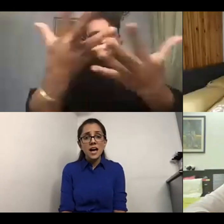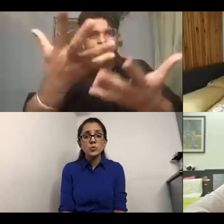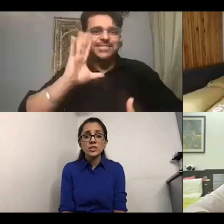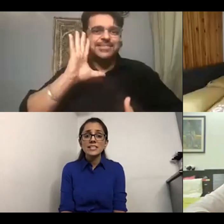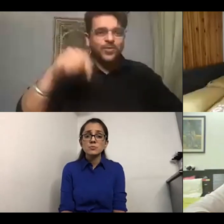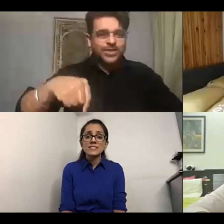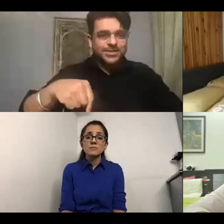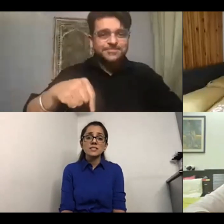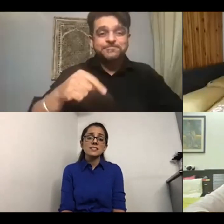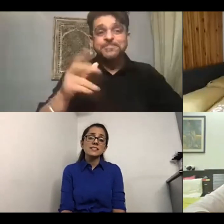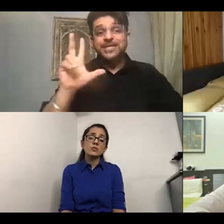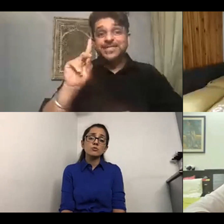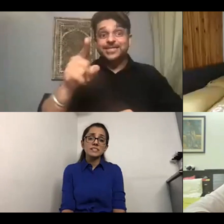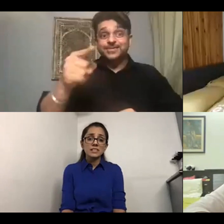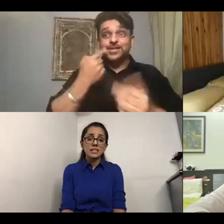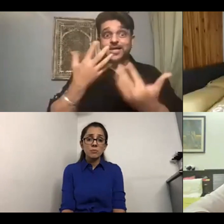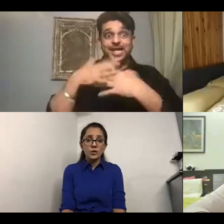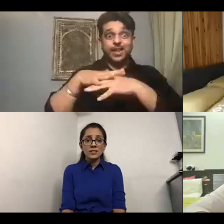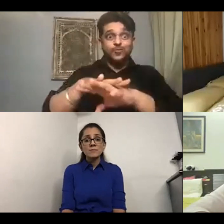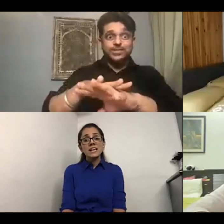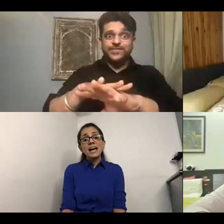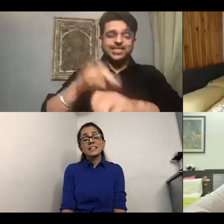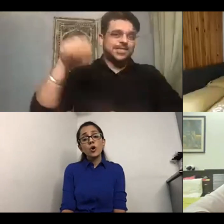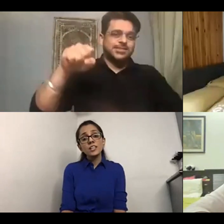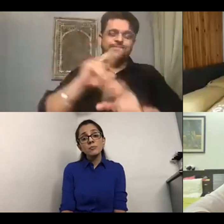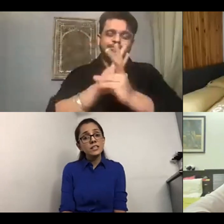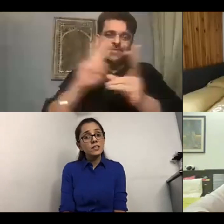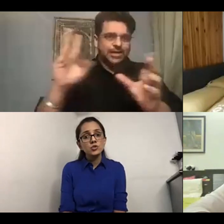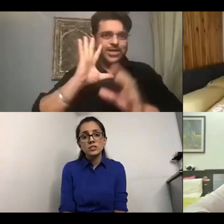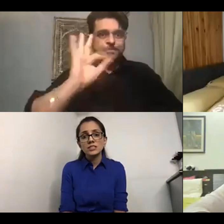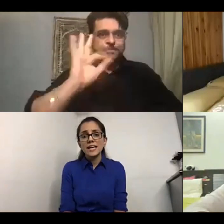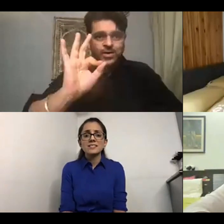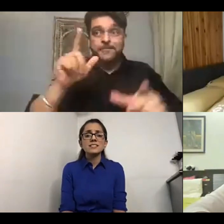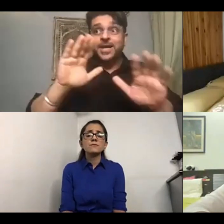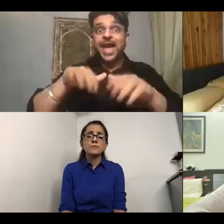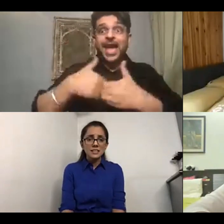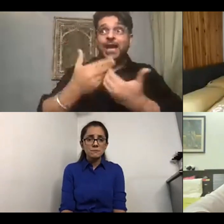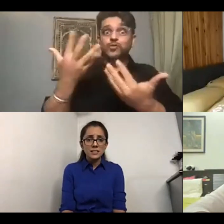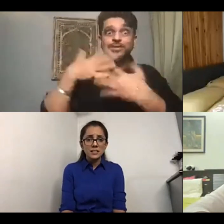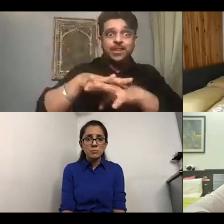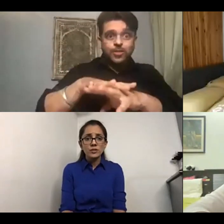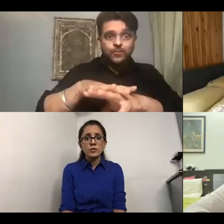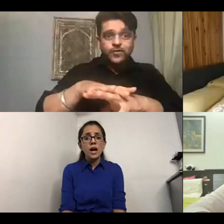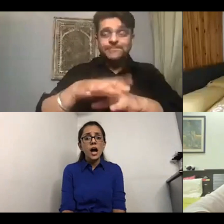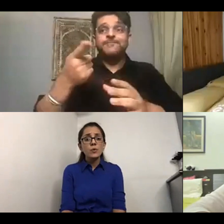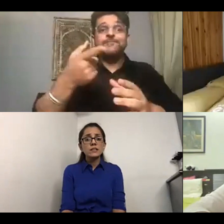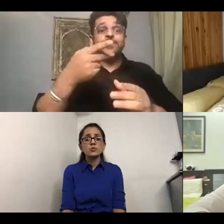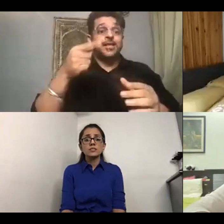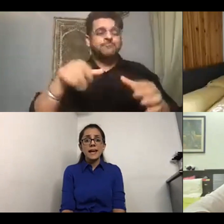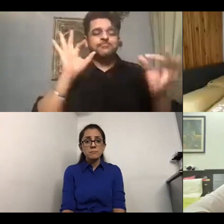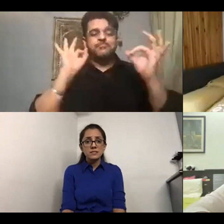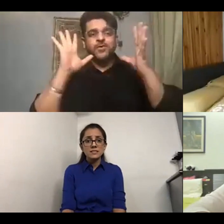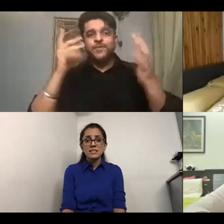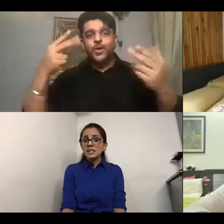is, how they express themselves. That's also very, very important. And talking about inclusion, yes, it's very, very important of how